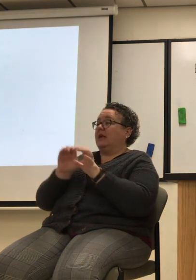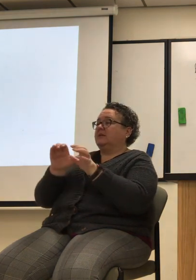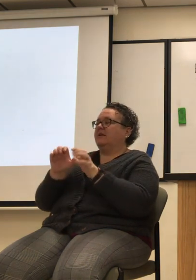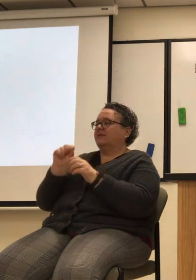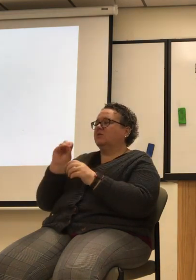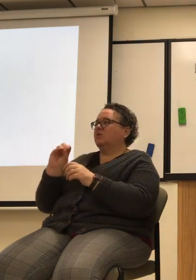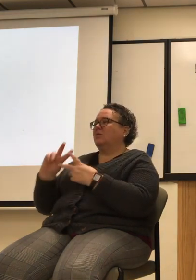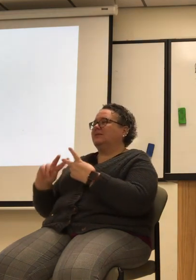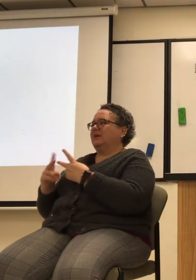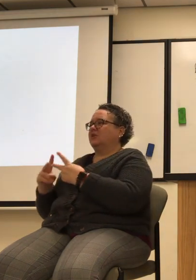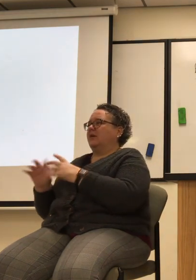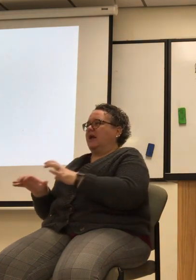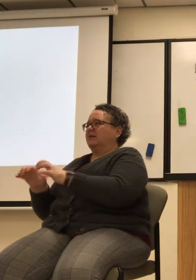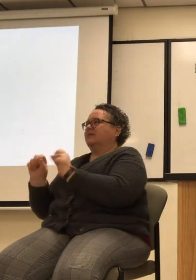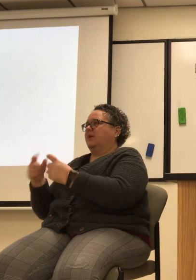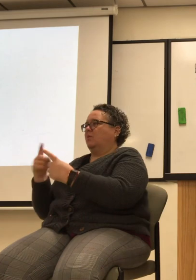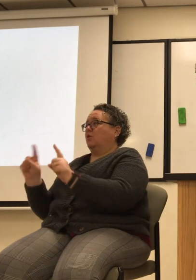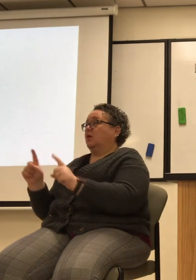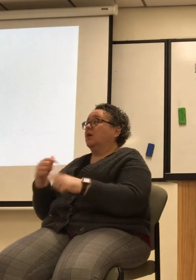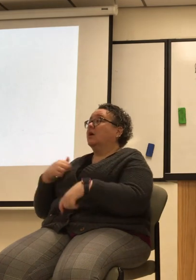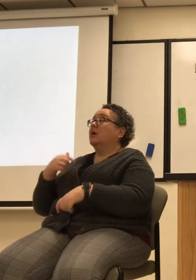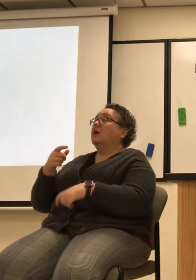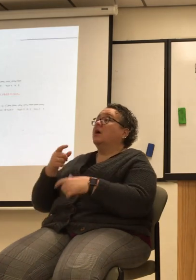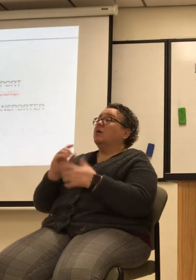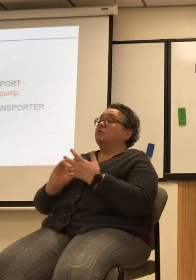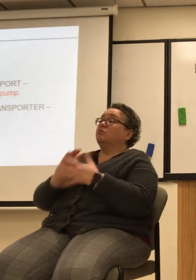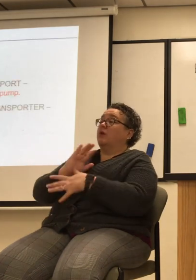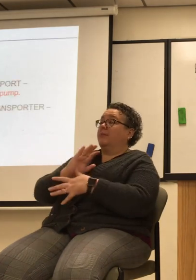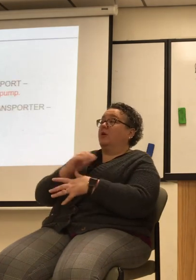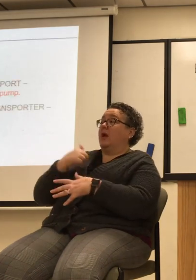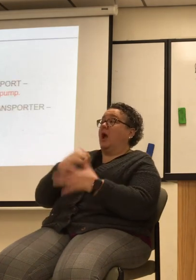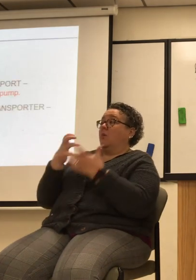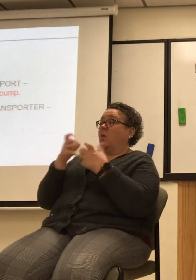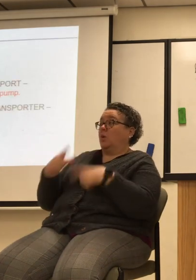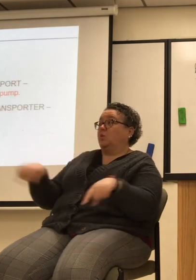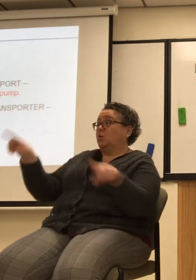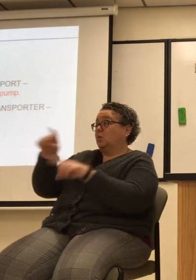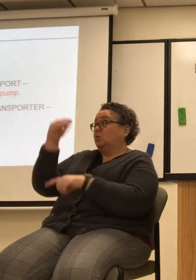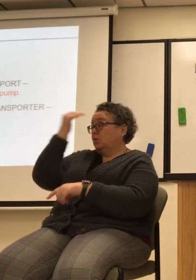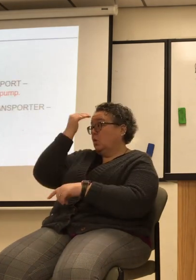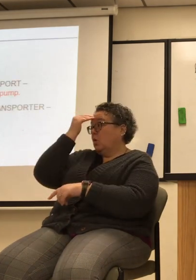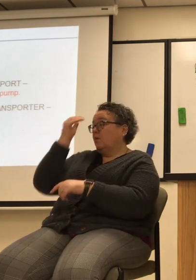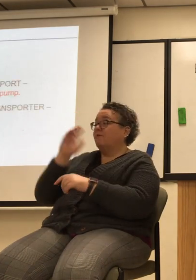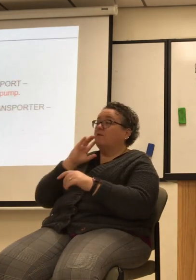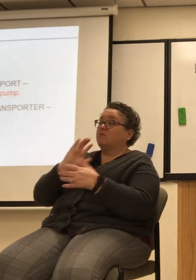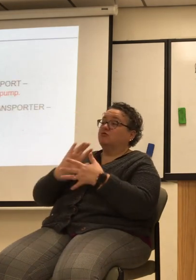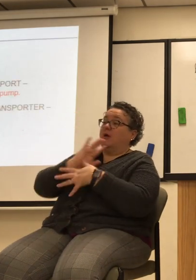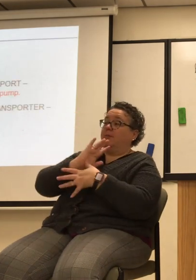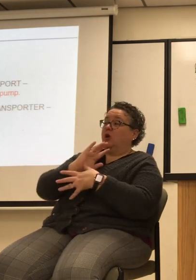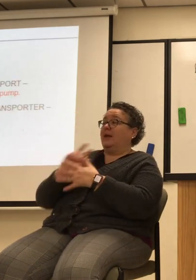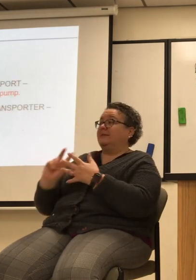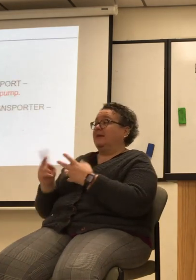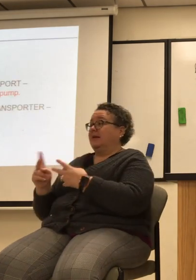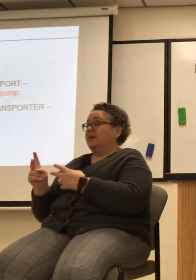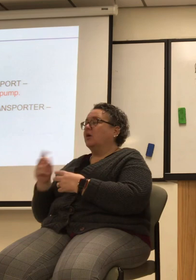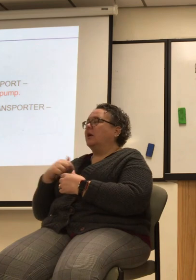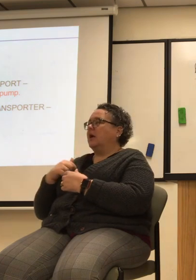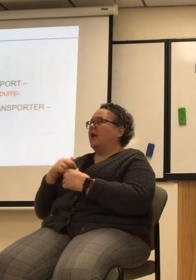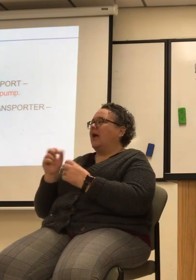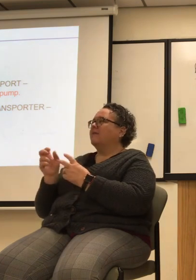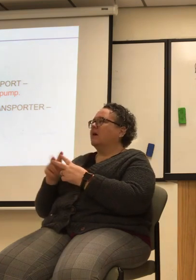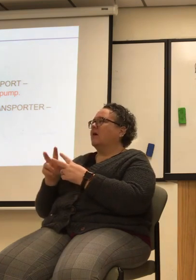work. And the one I want you to know for primary and secondary active transport, I put a couple